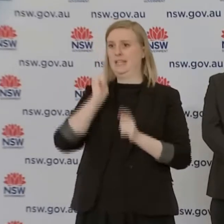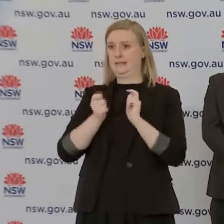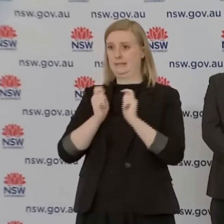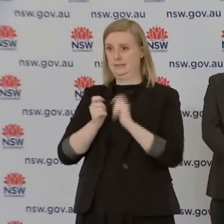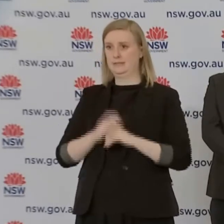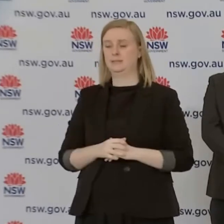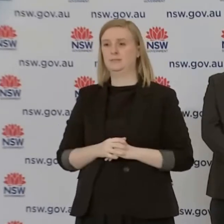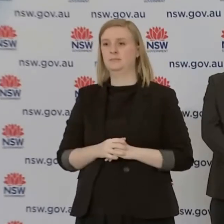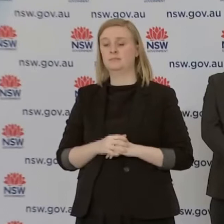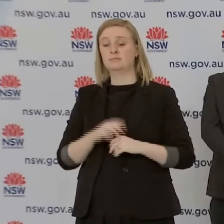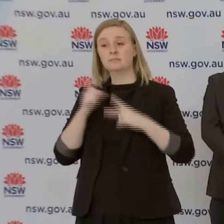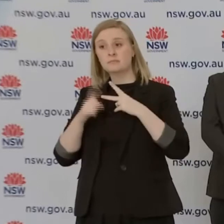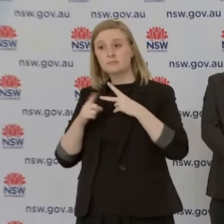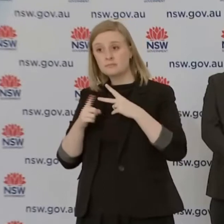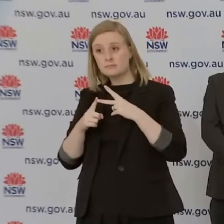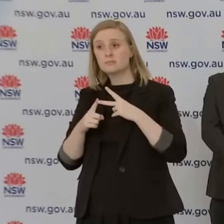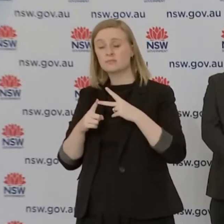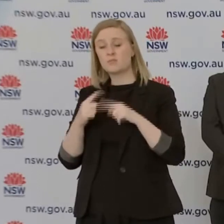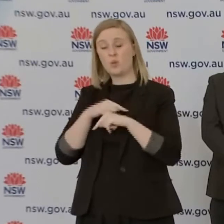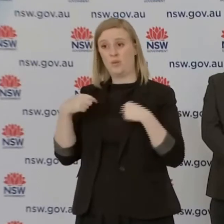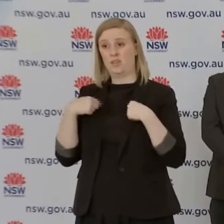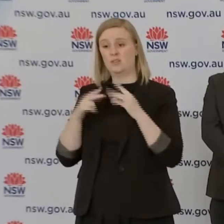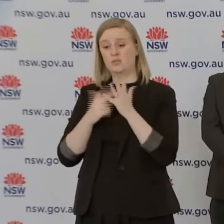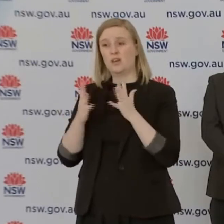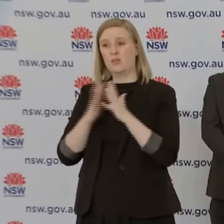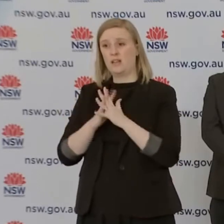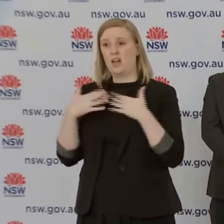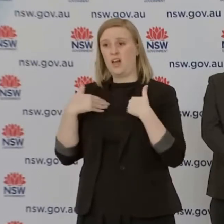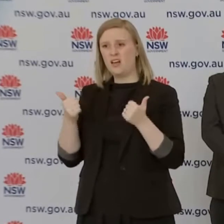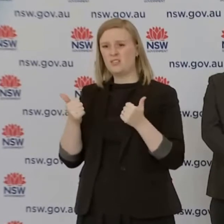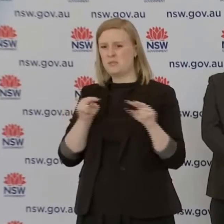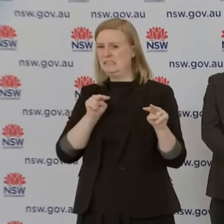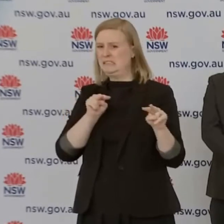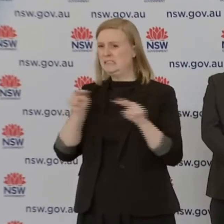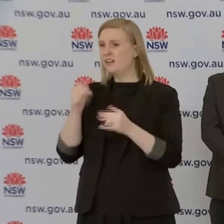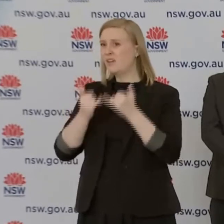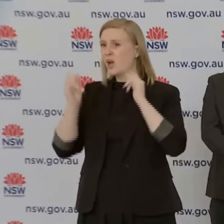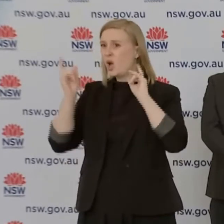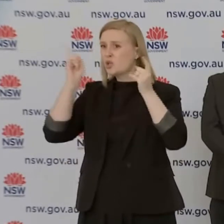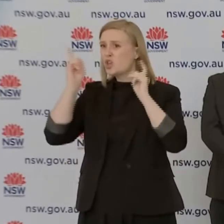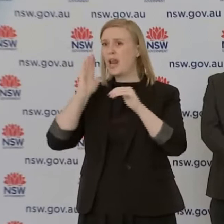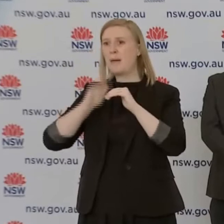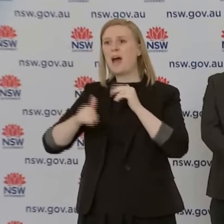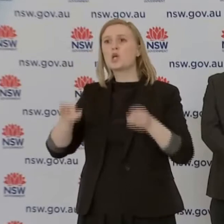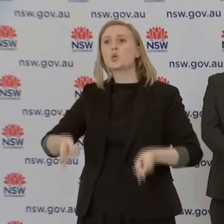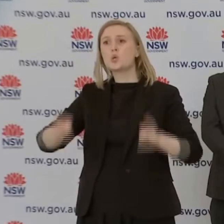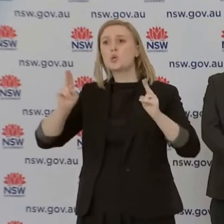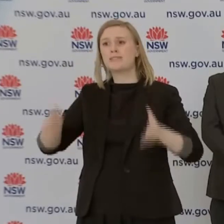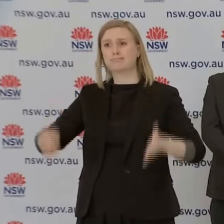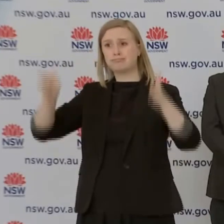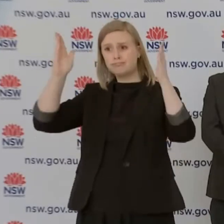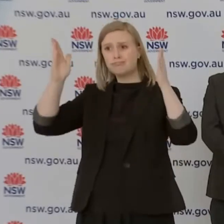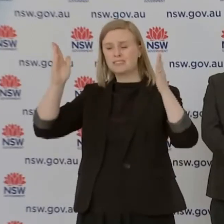Secondly, New South Wales Health is concerned about how quickly the virus is spreading in apartment complexes. Please